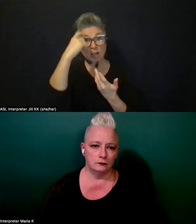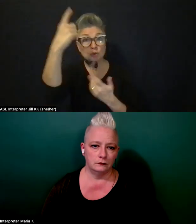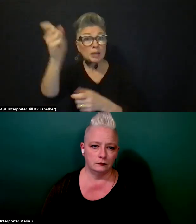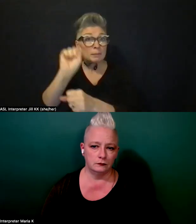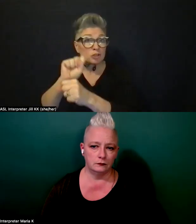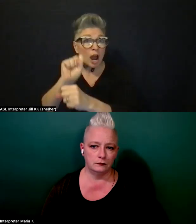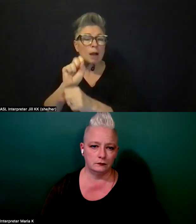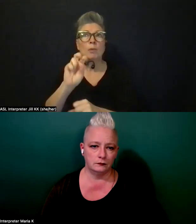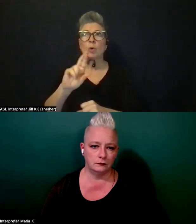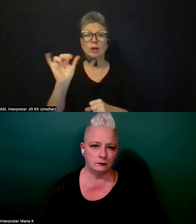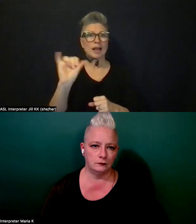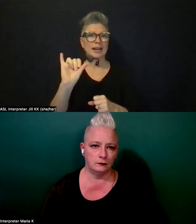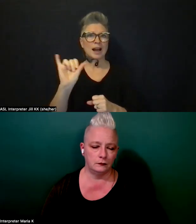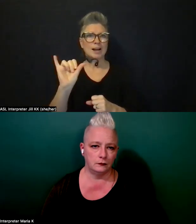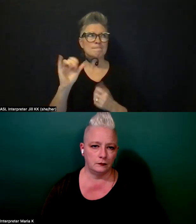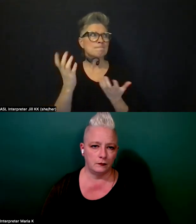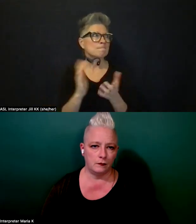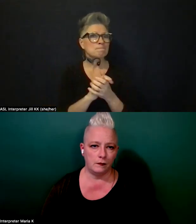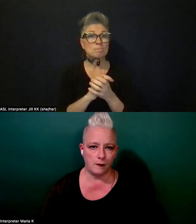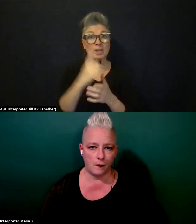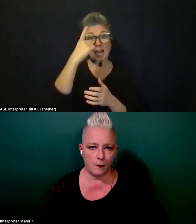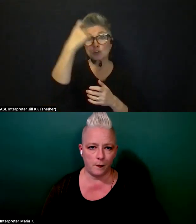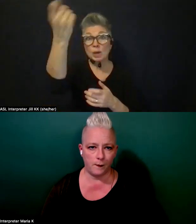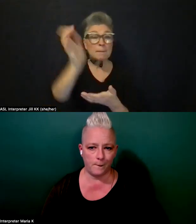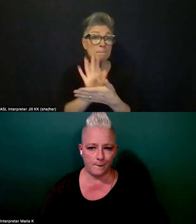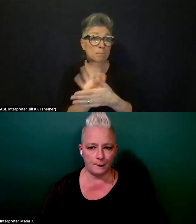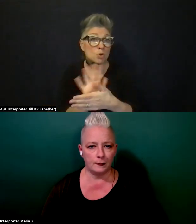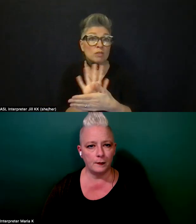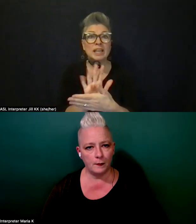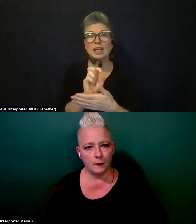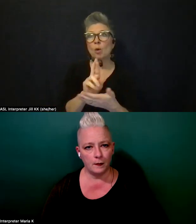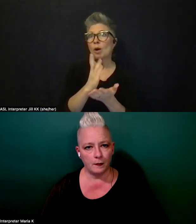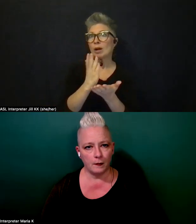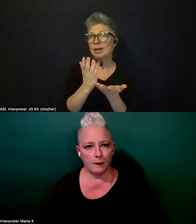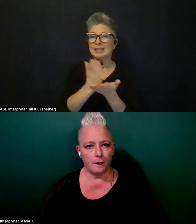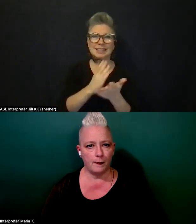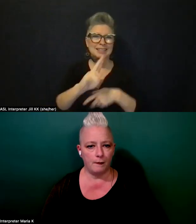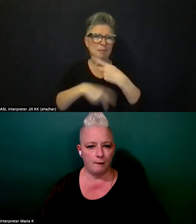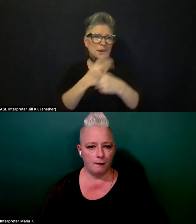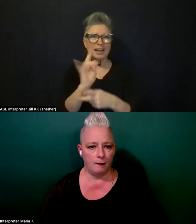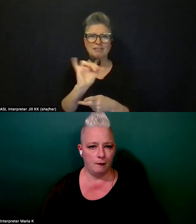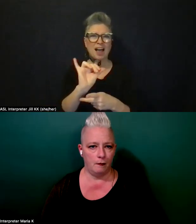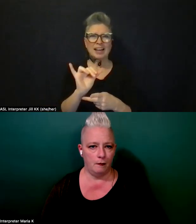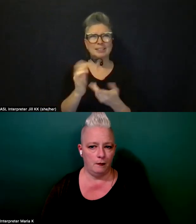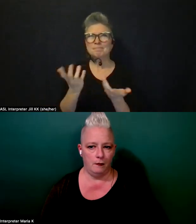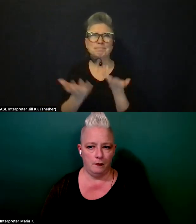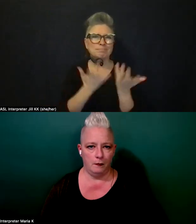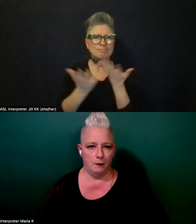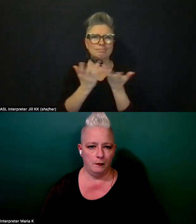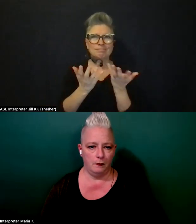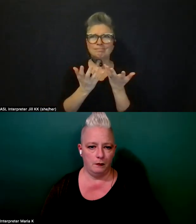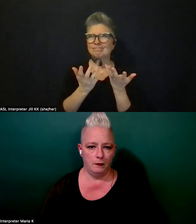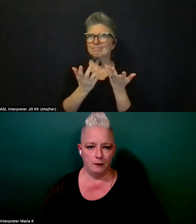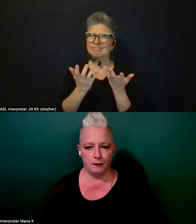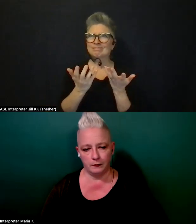or like a dream movie or some kind of like what your idea of any costume,